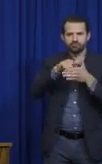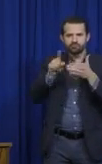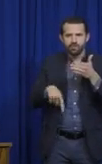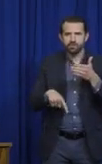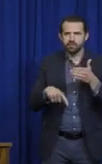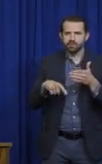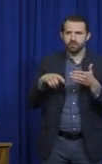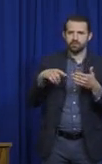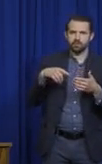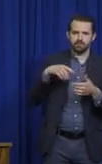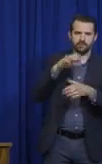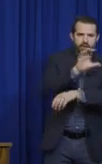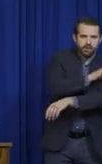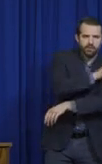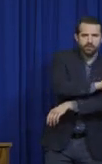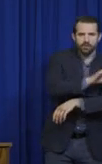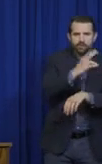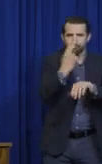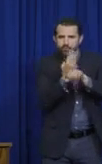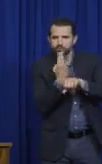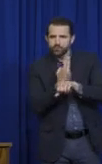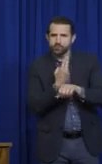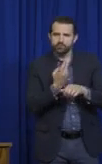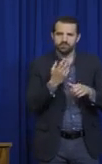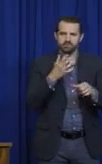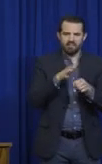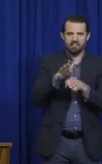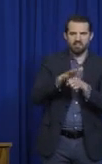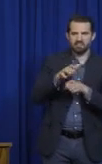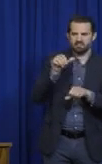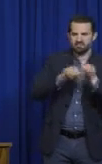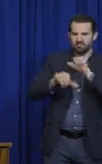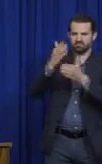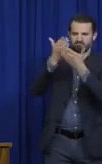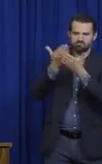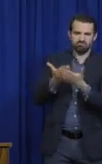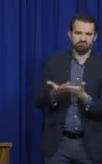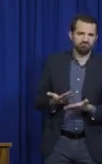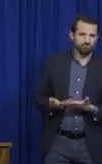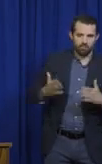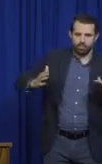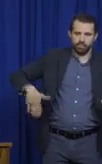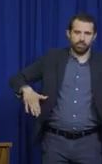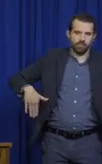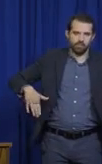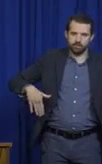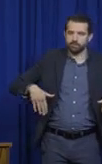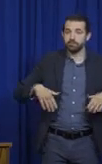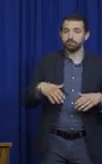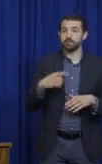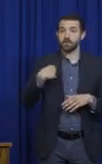utility, right now there's just not enough science to know what it means. We still recommend that if someone